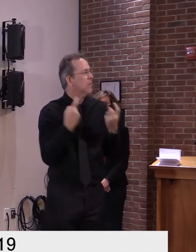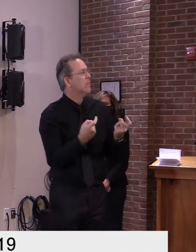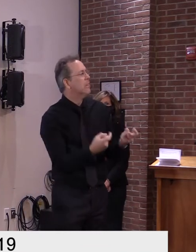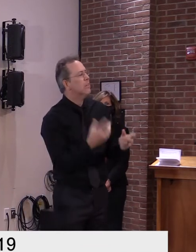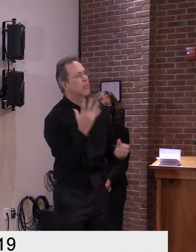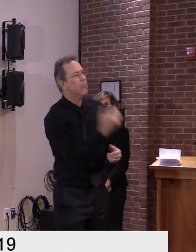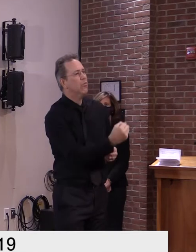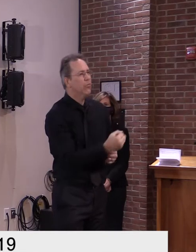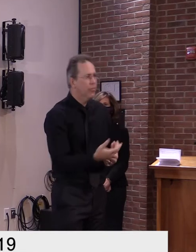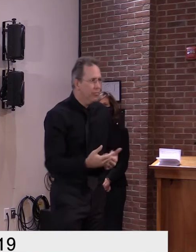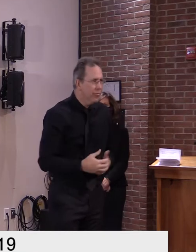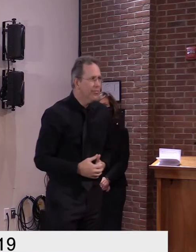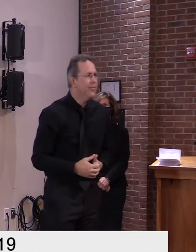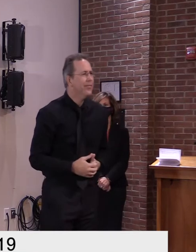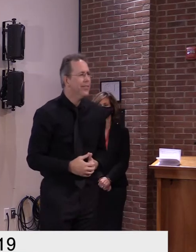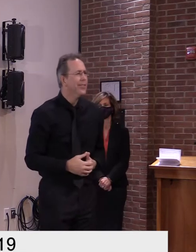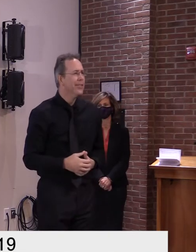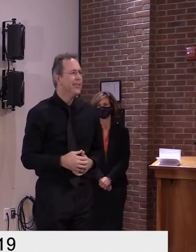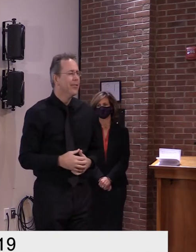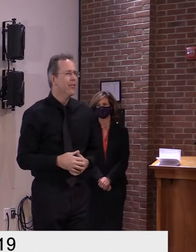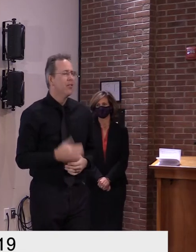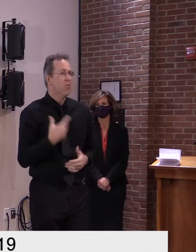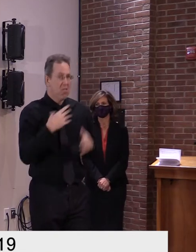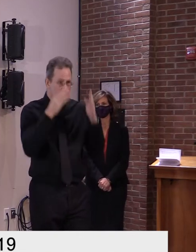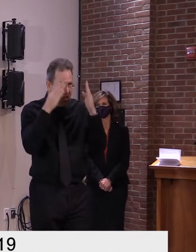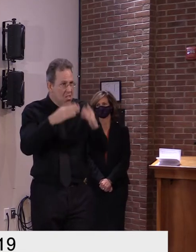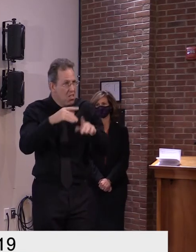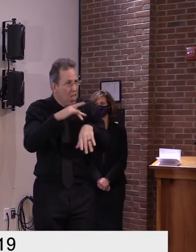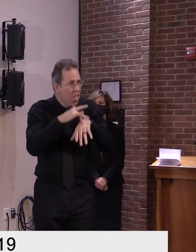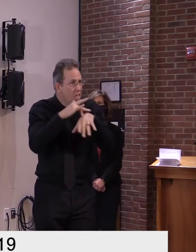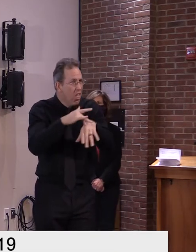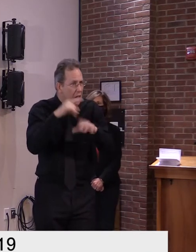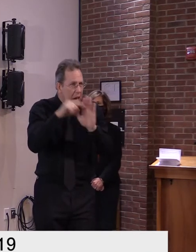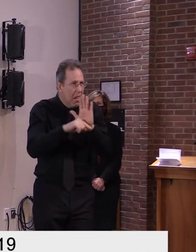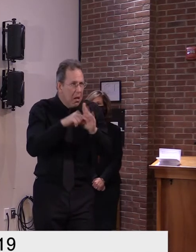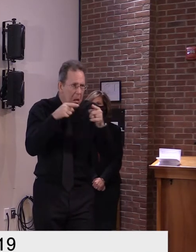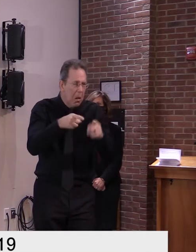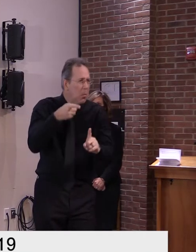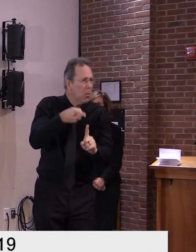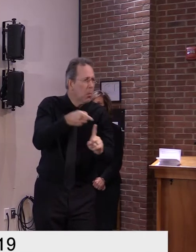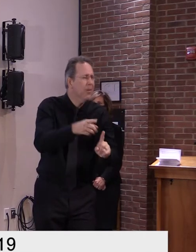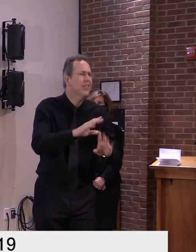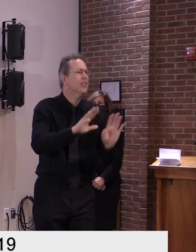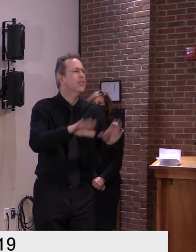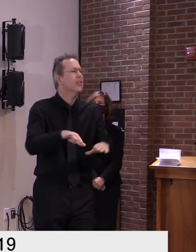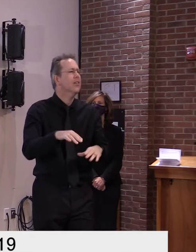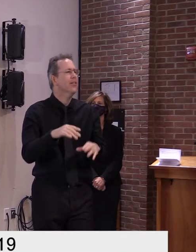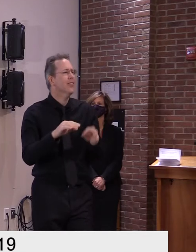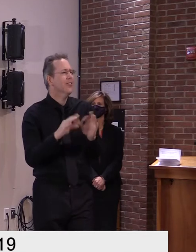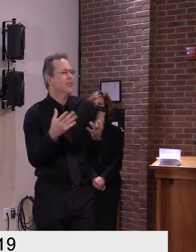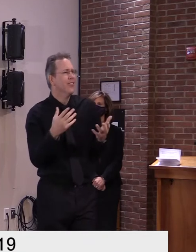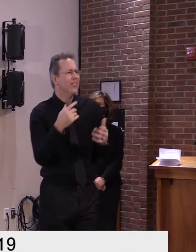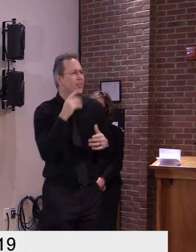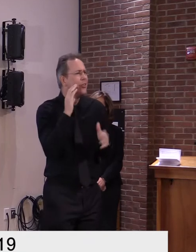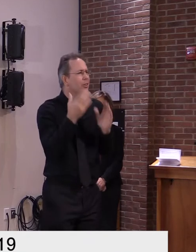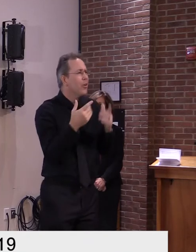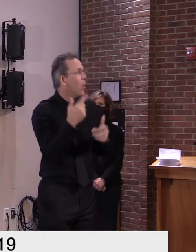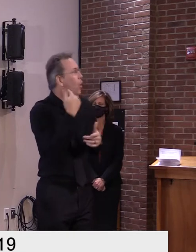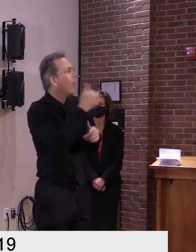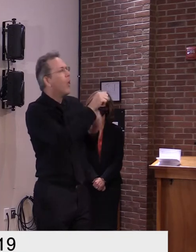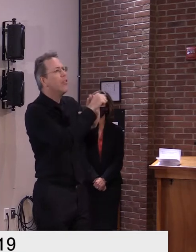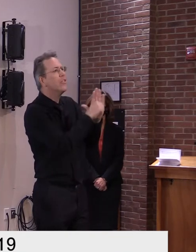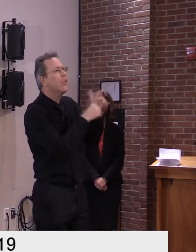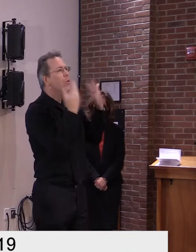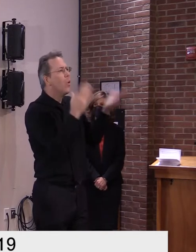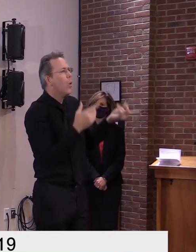well, because we don't know, just because you see a license plate that is from a different state, we don't know how long they've been here.